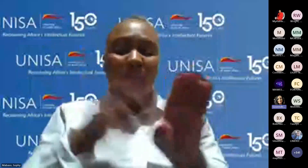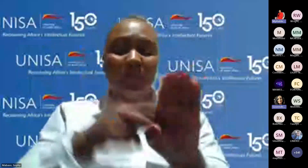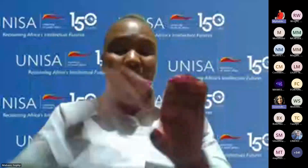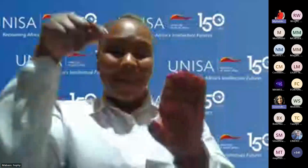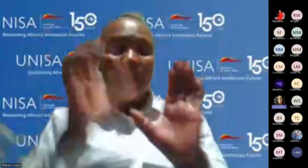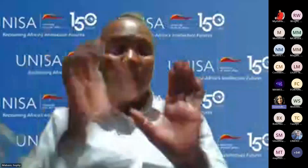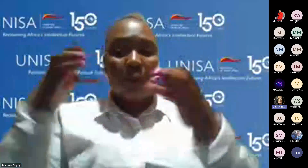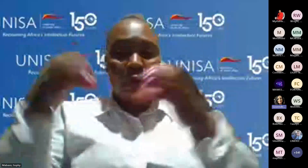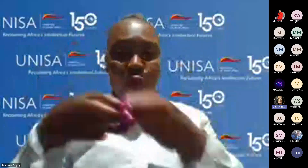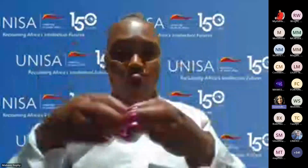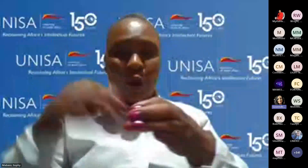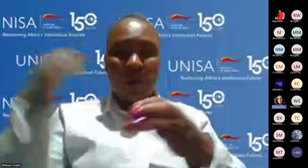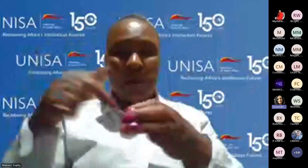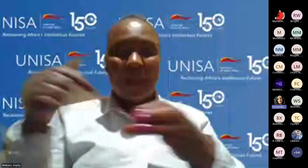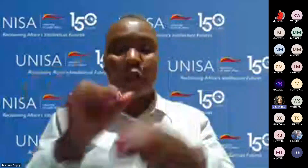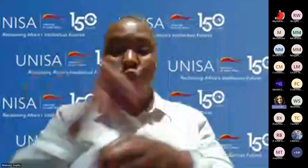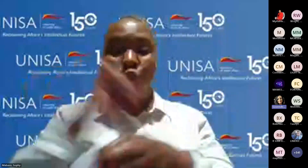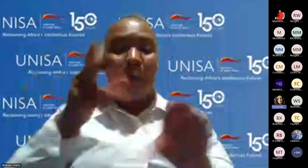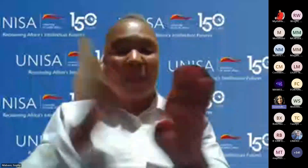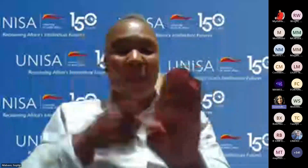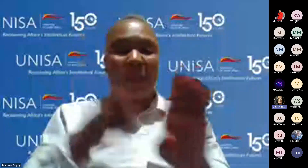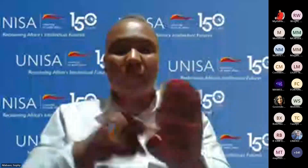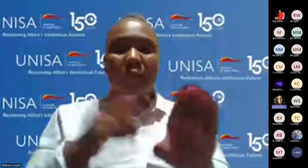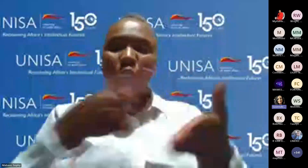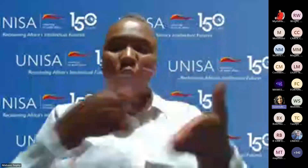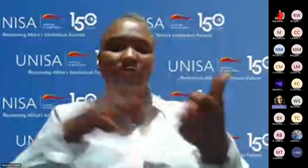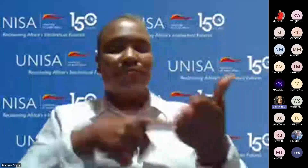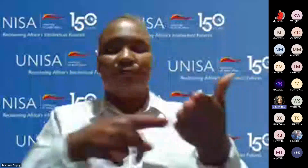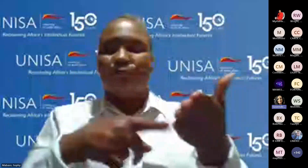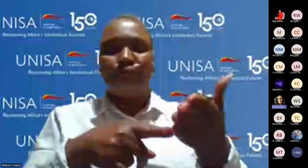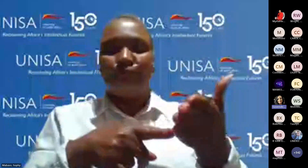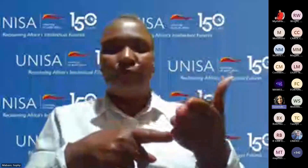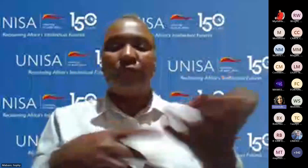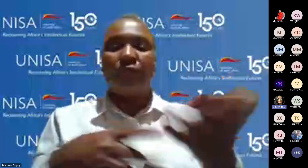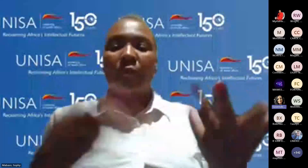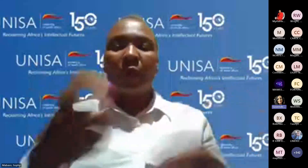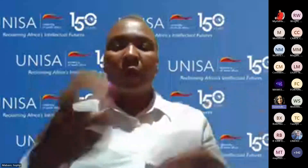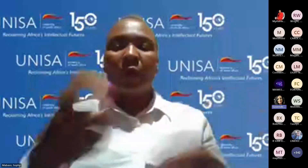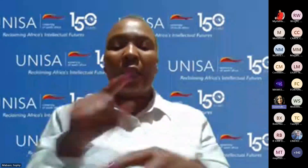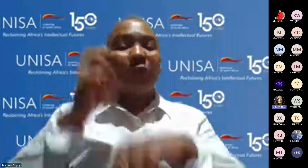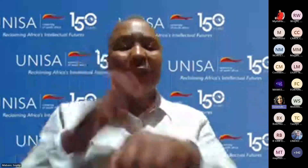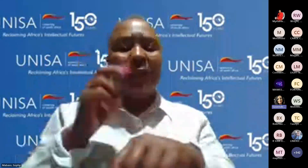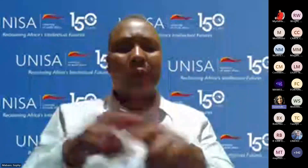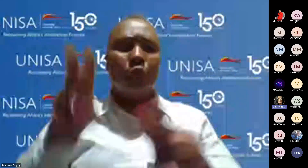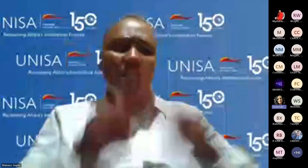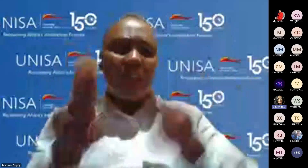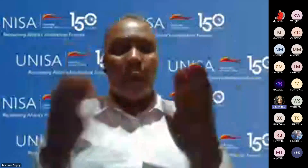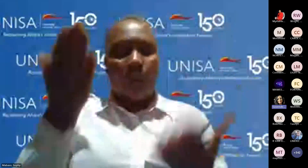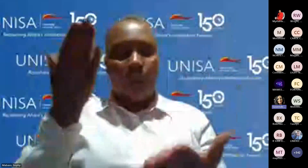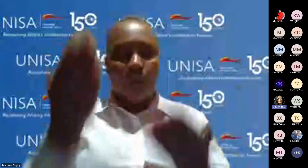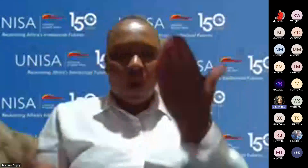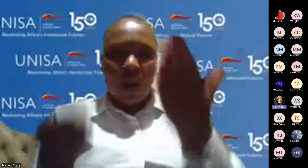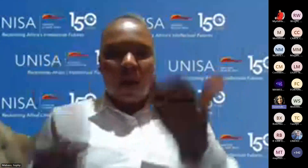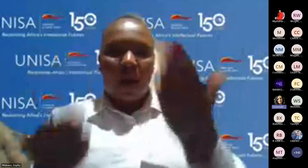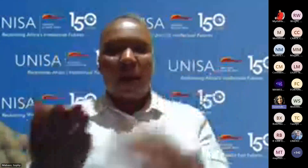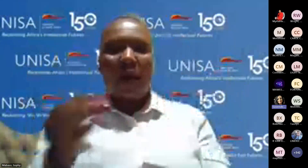forums, but your participation is not graded. So there you need to check whether